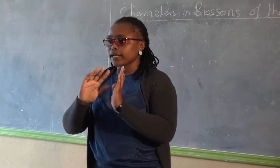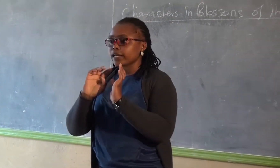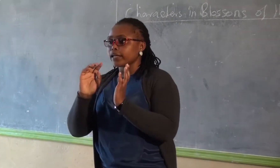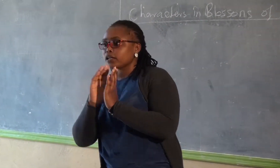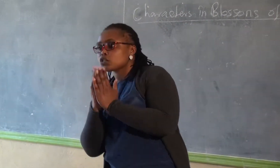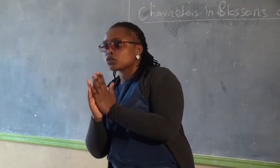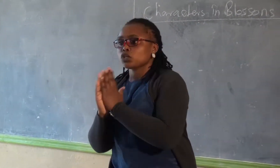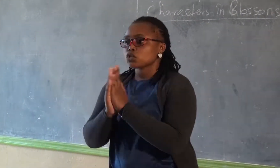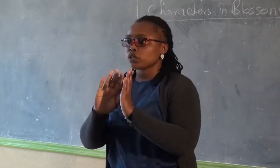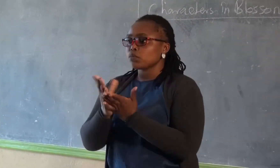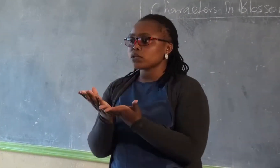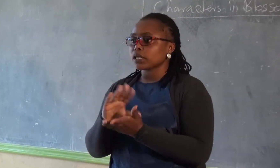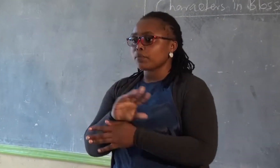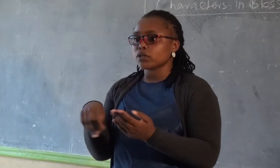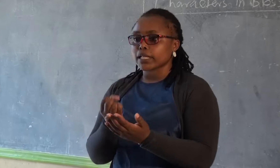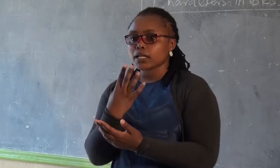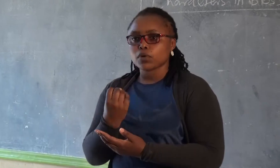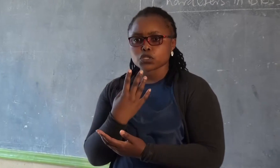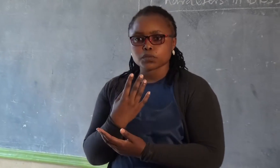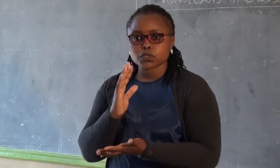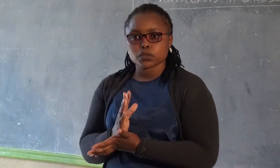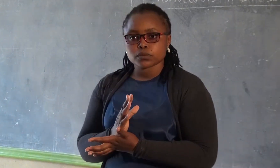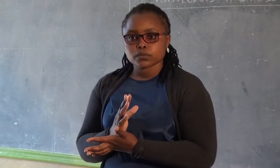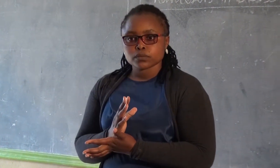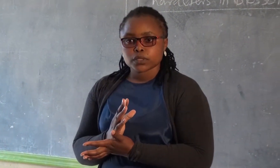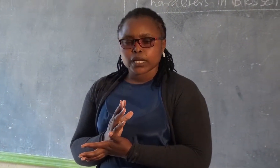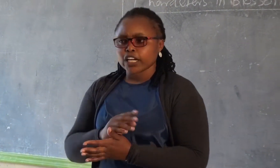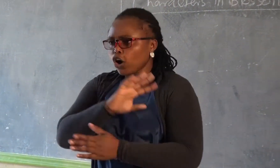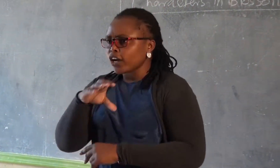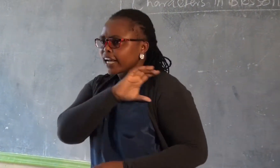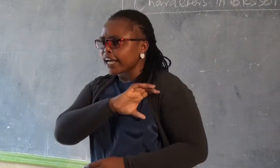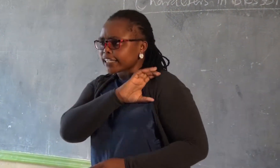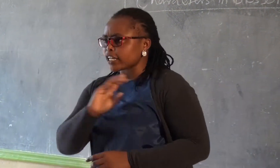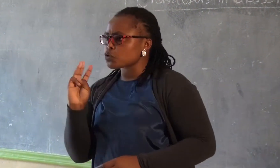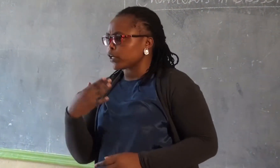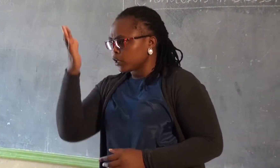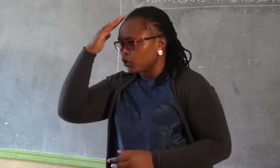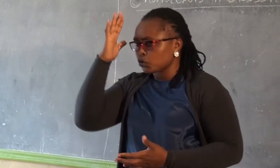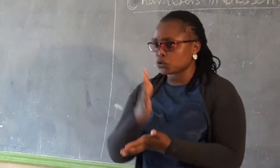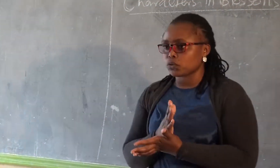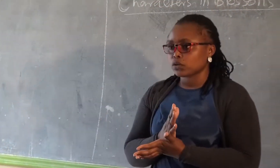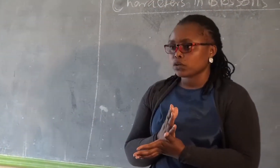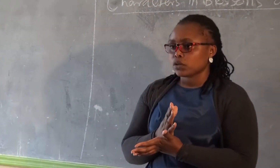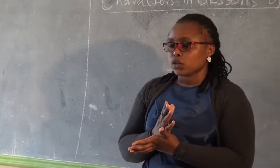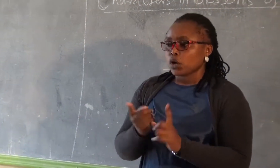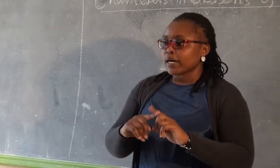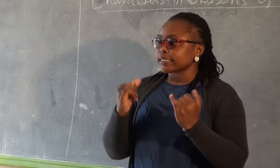the story books about the blossom. And all characters will go. But